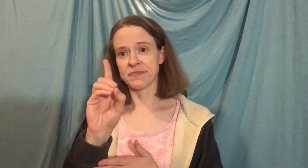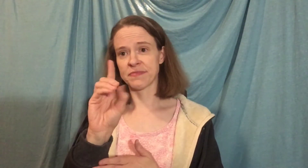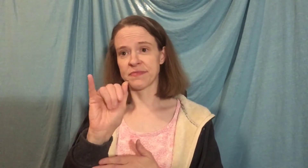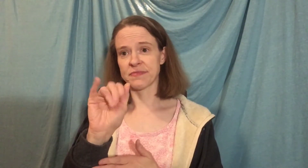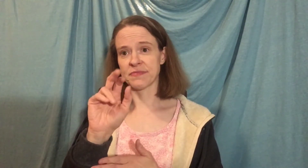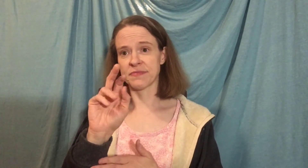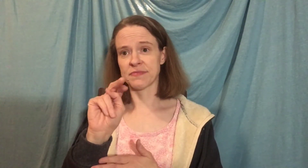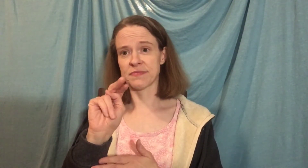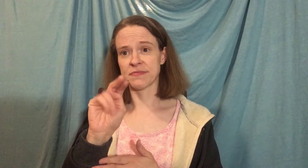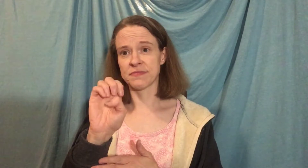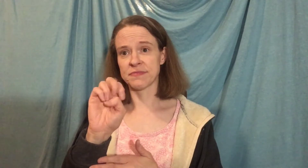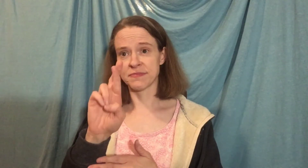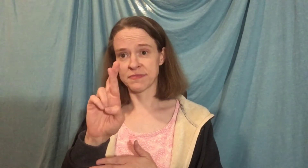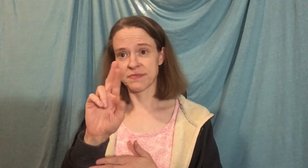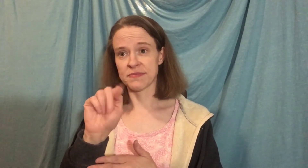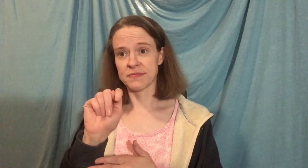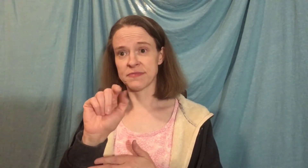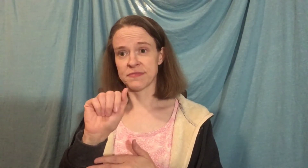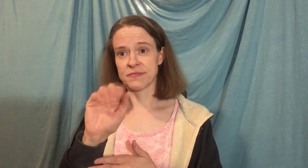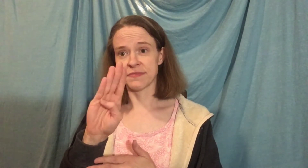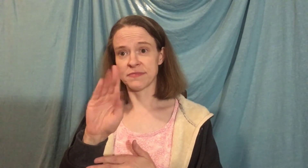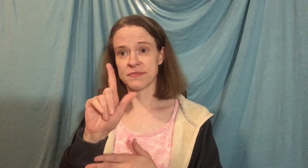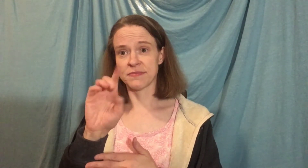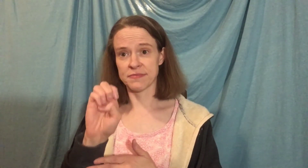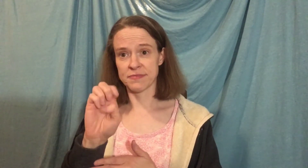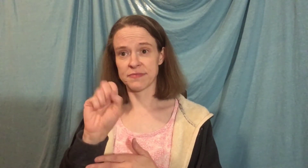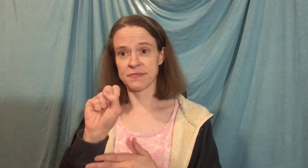And this is dinner table syndrome.